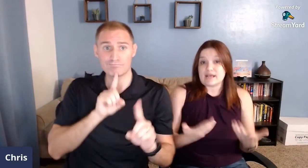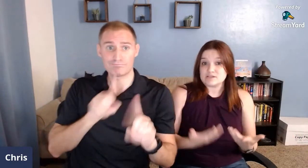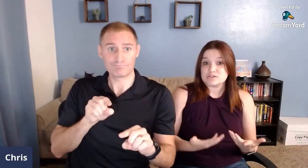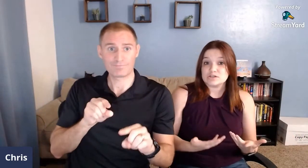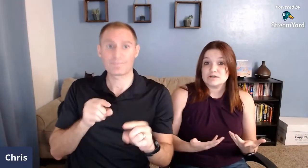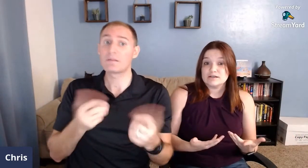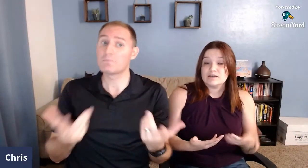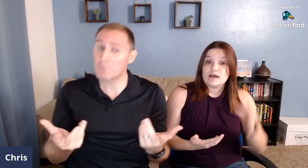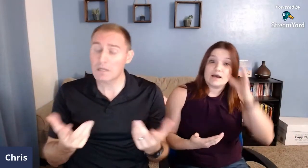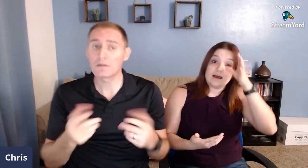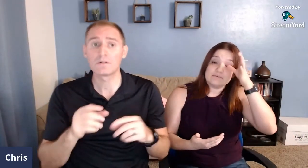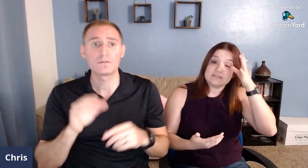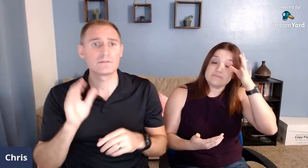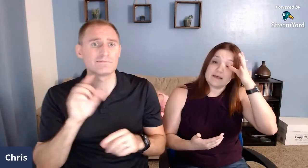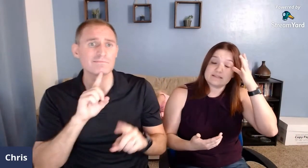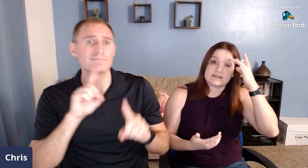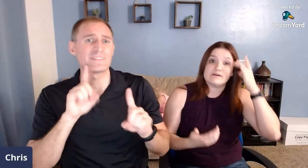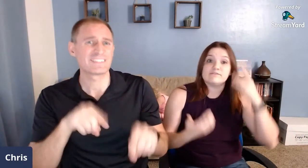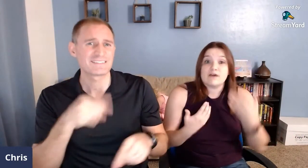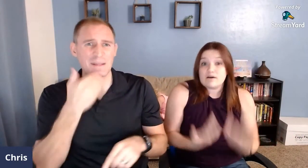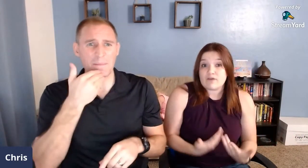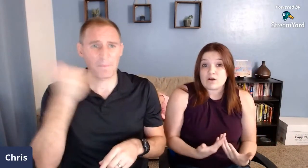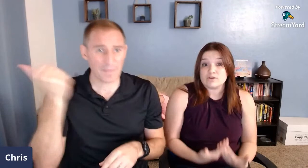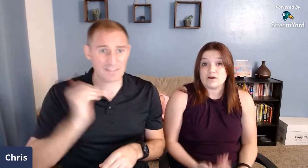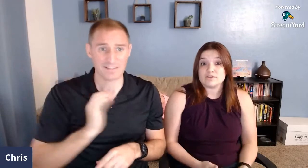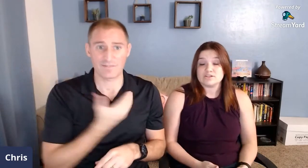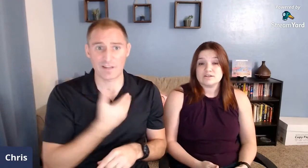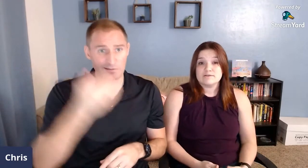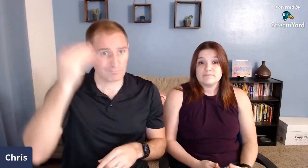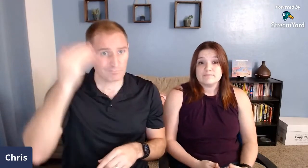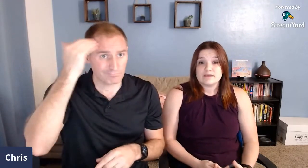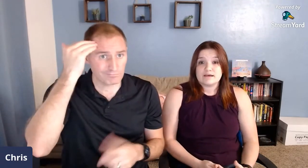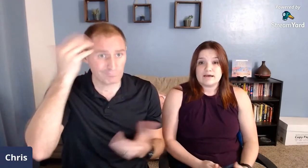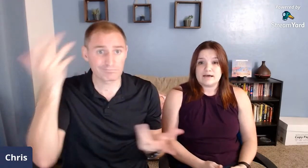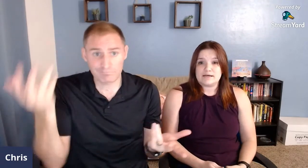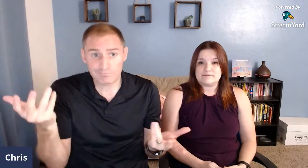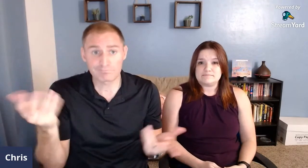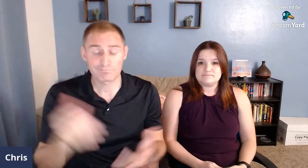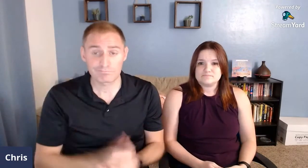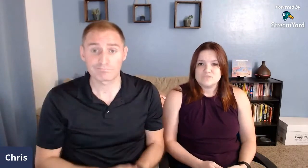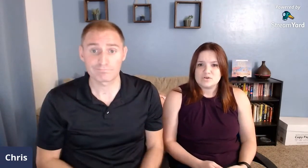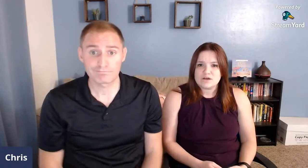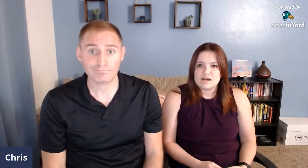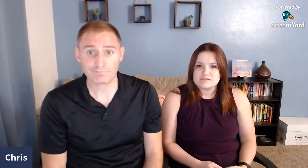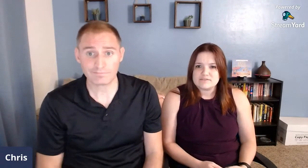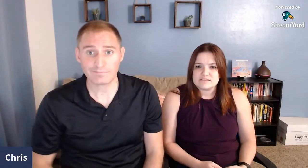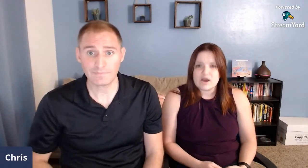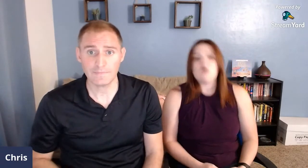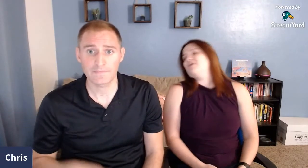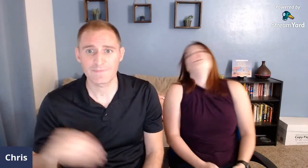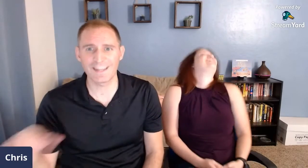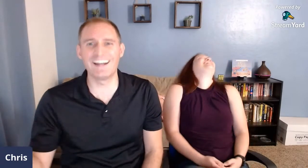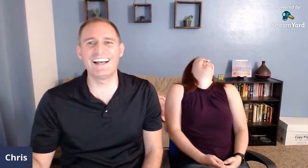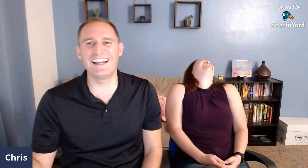an answer to the best of our knowledge. No, cost